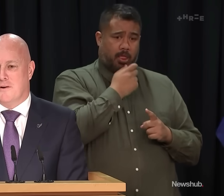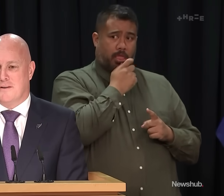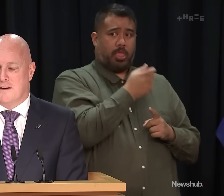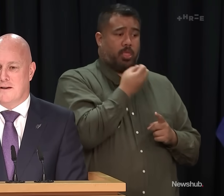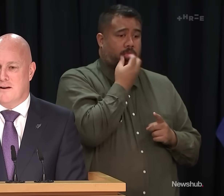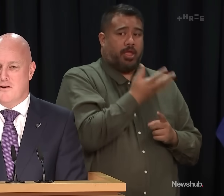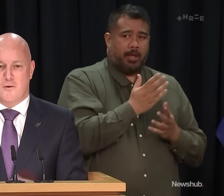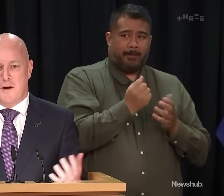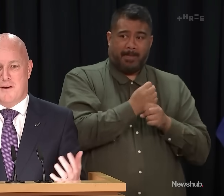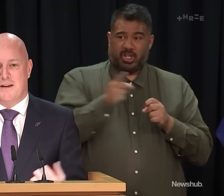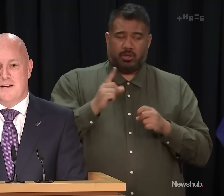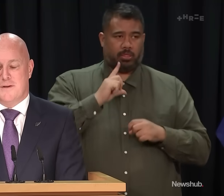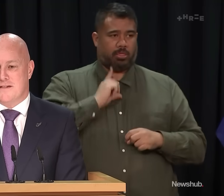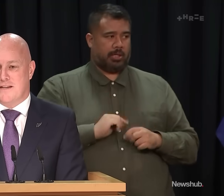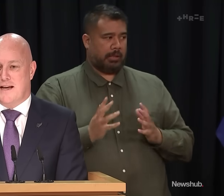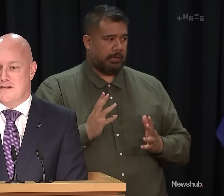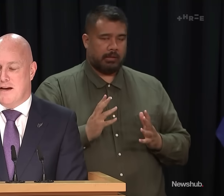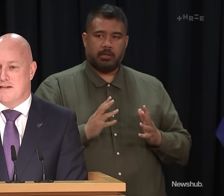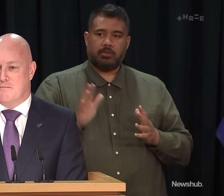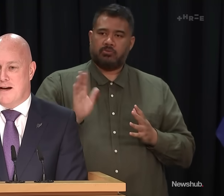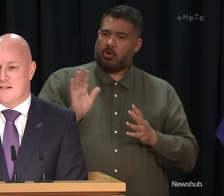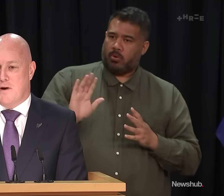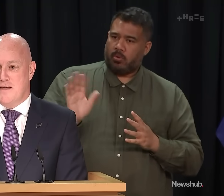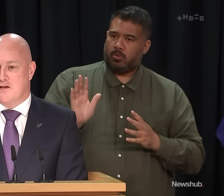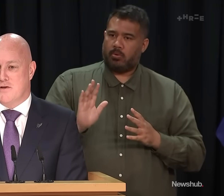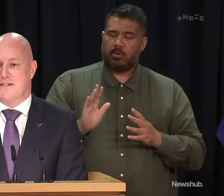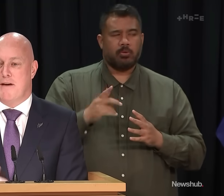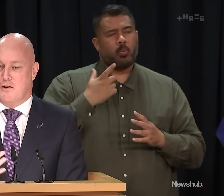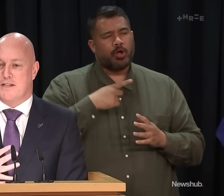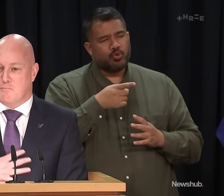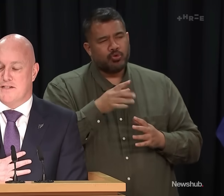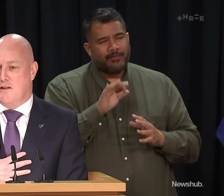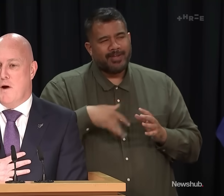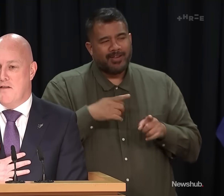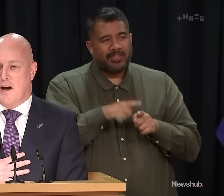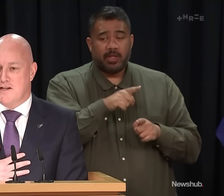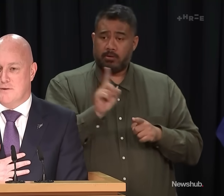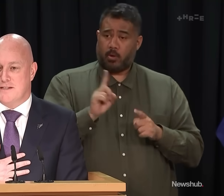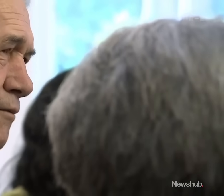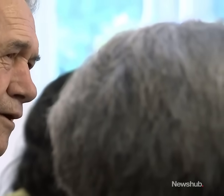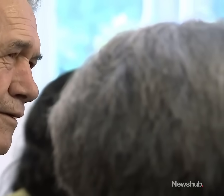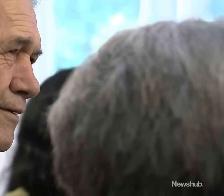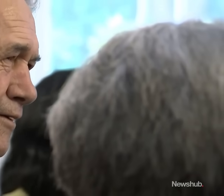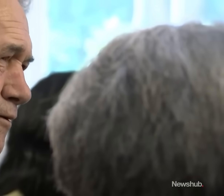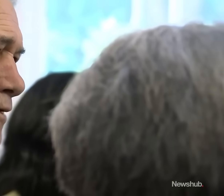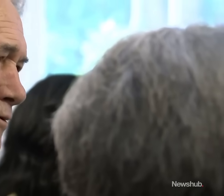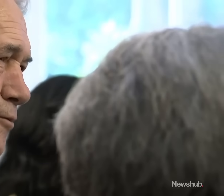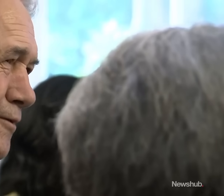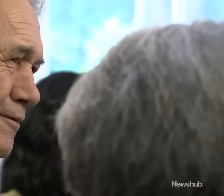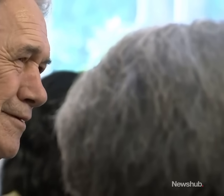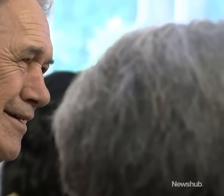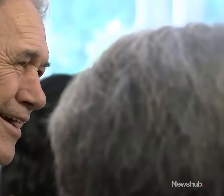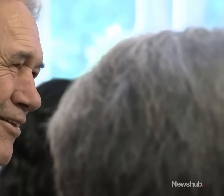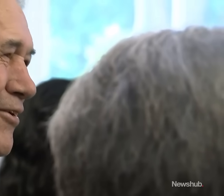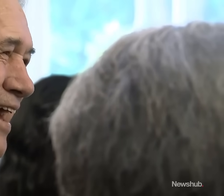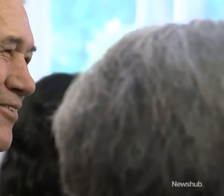Not at all. Not at all. I mean, Winston's allowed to make his remarks in the way that he chooses. He may not express it in the way that I do it. Not willing to condemn